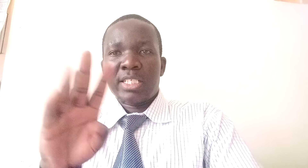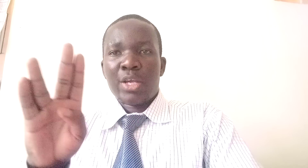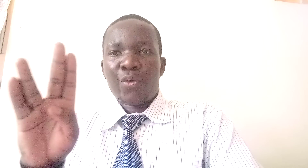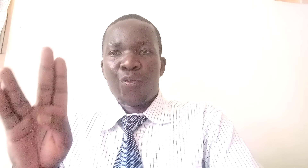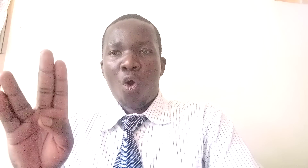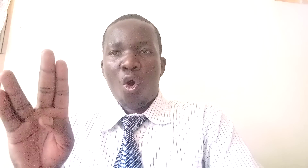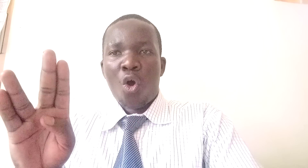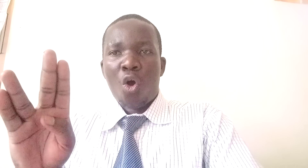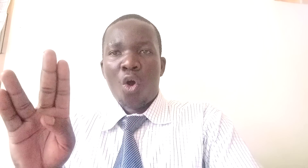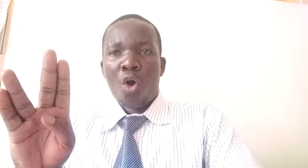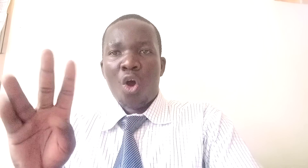24.